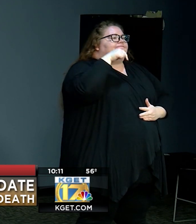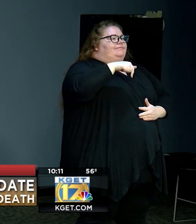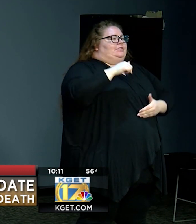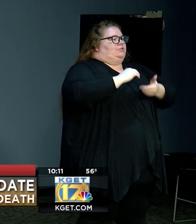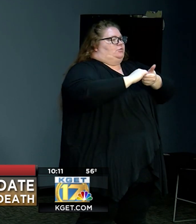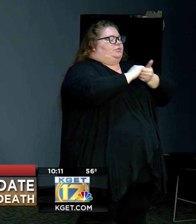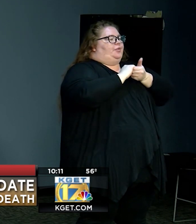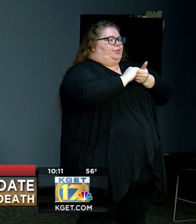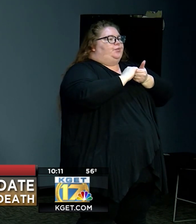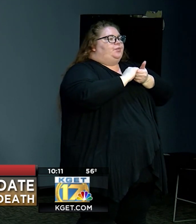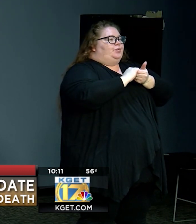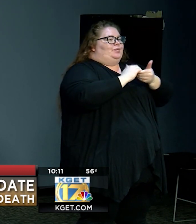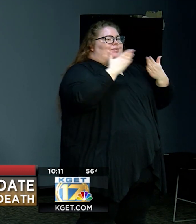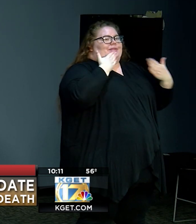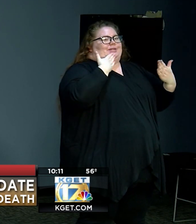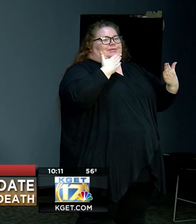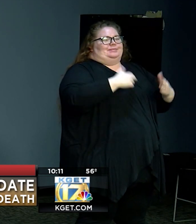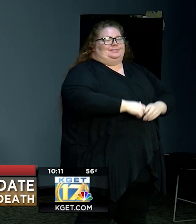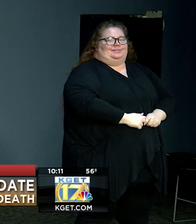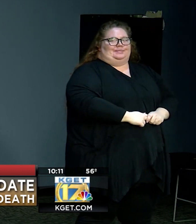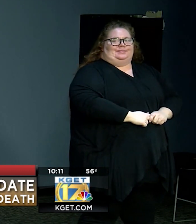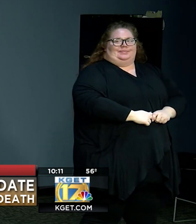together. Thank you.